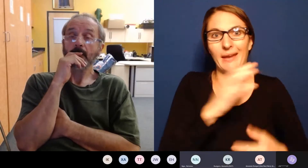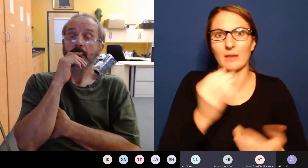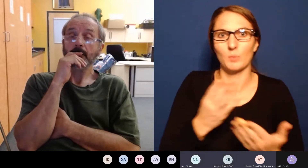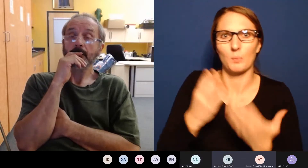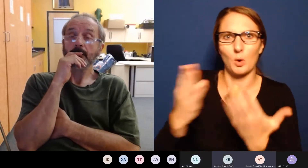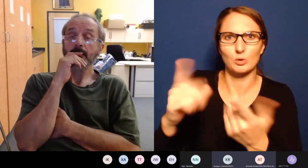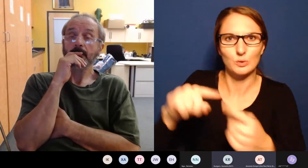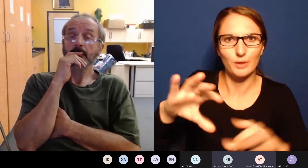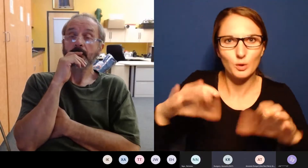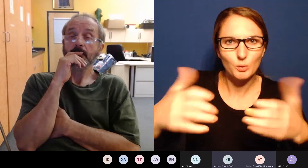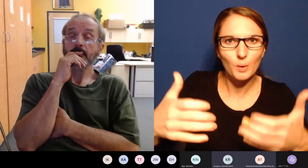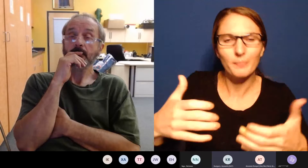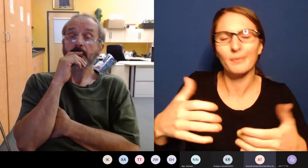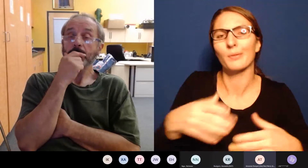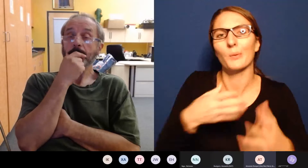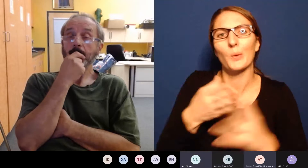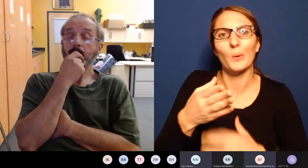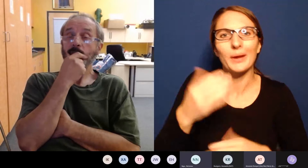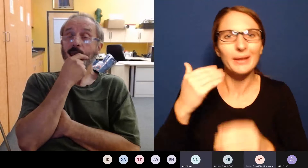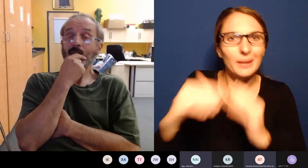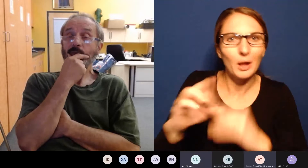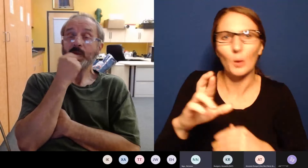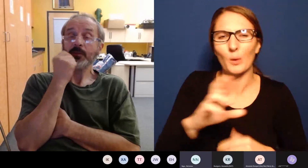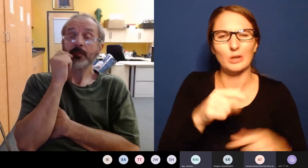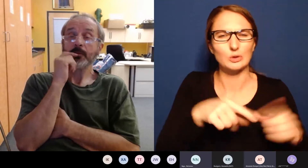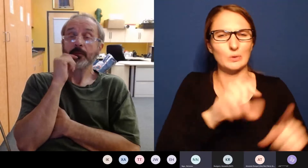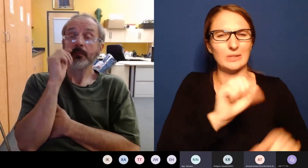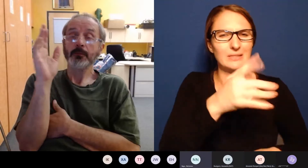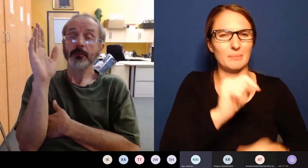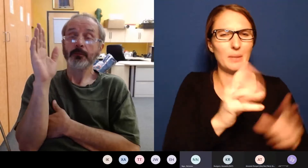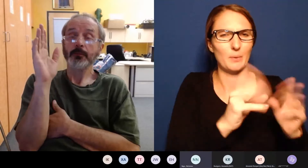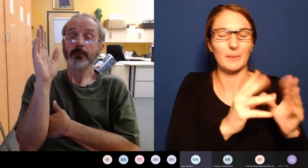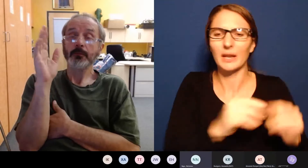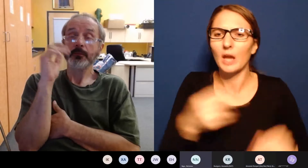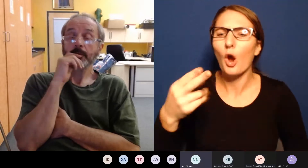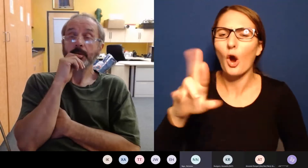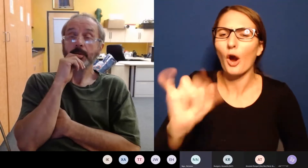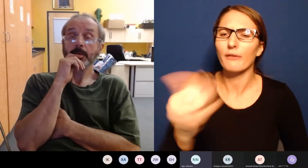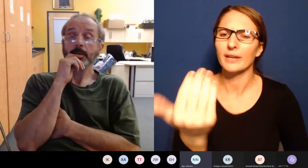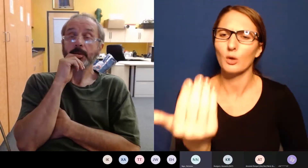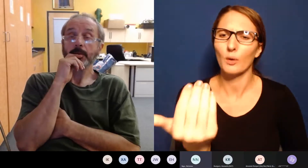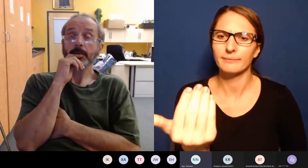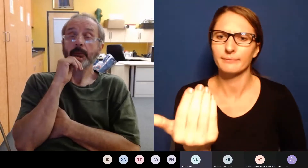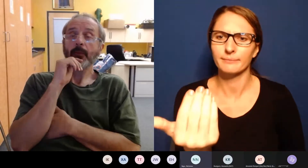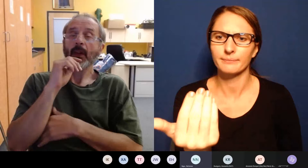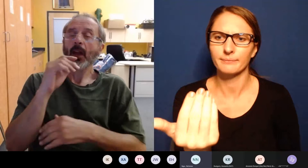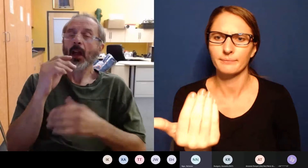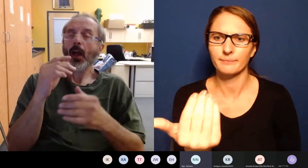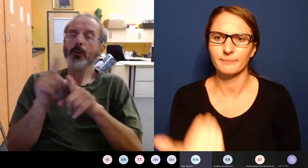via email or at the September meeting. Yep. And Harvey, I see your hand raised. Yes.